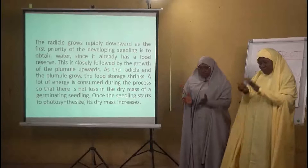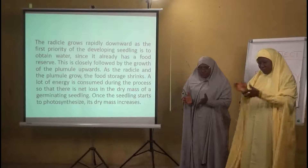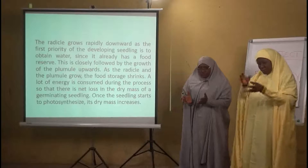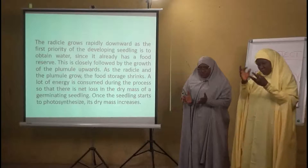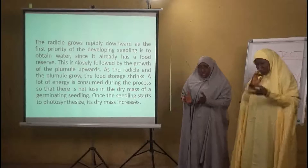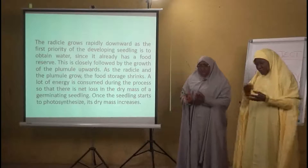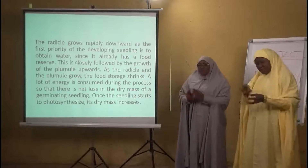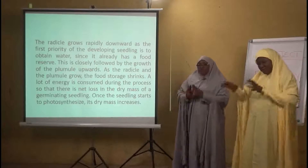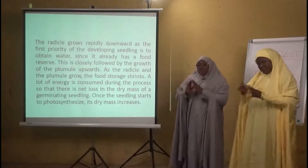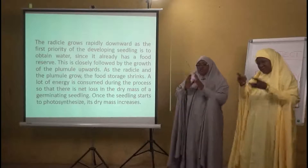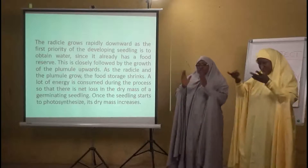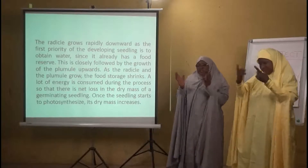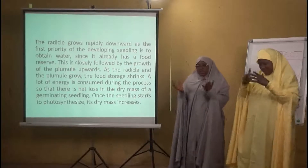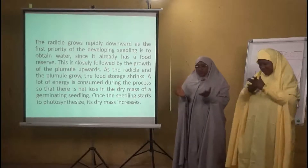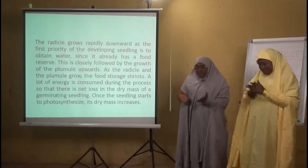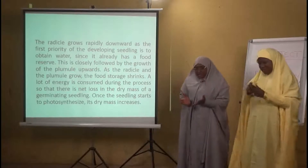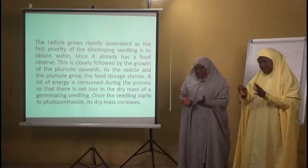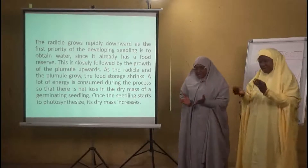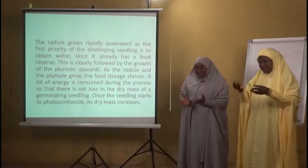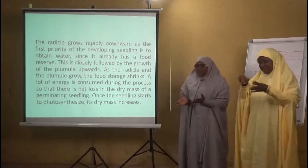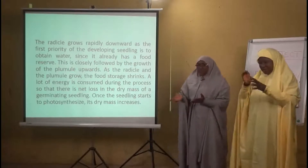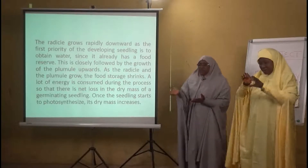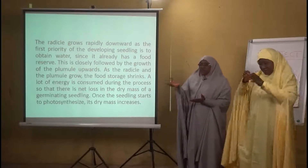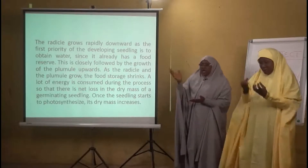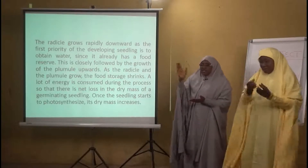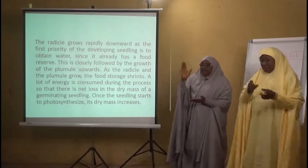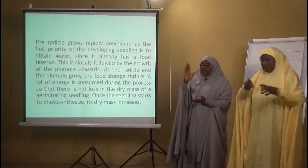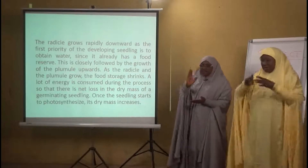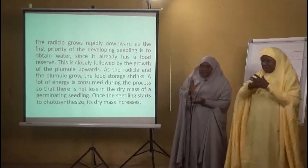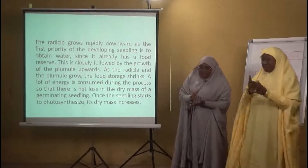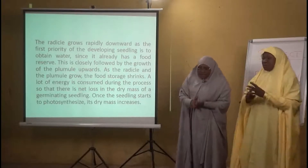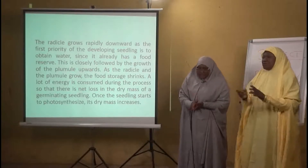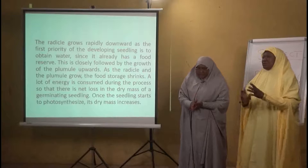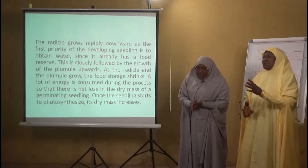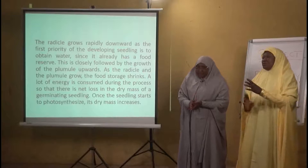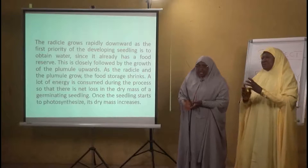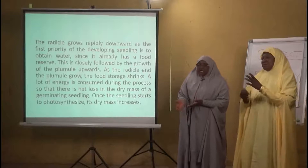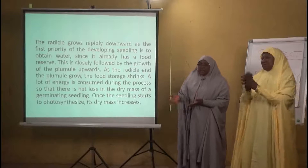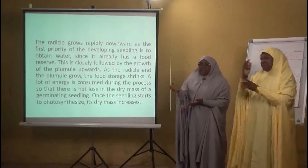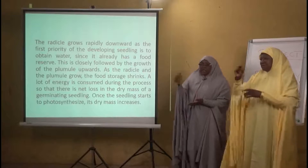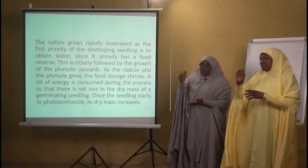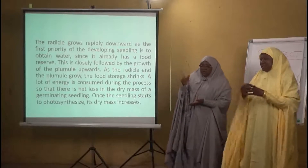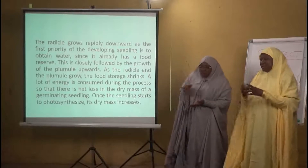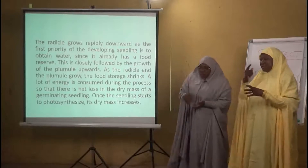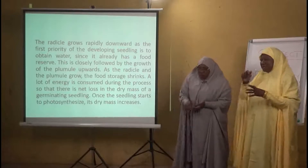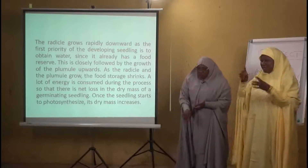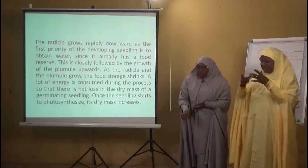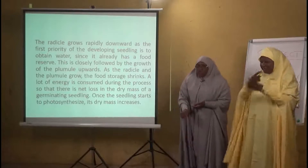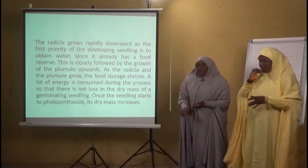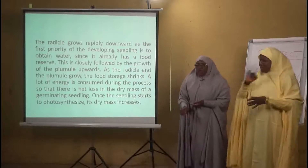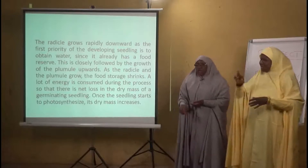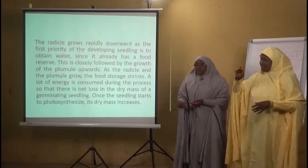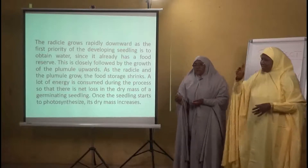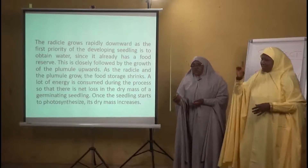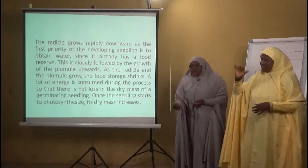resume. And structures start to germinate. And the first structure I said is radicle. Radicle go into